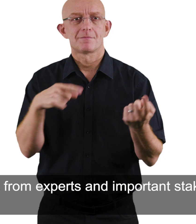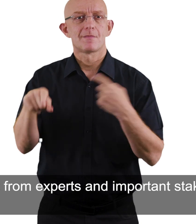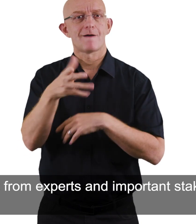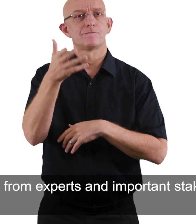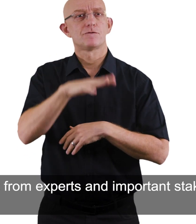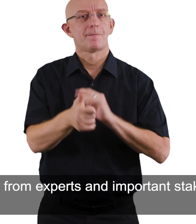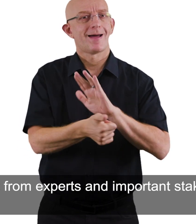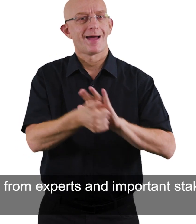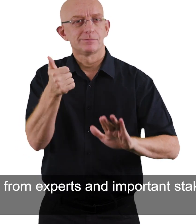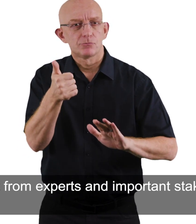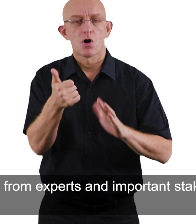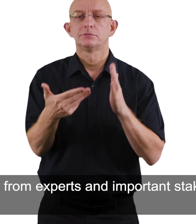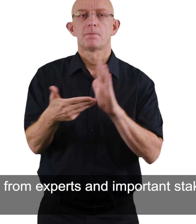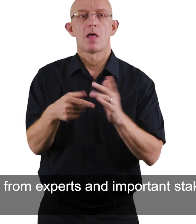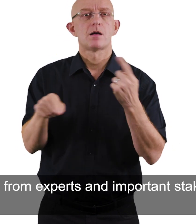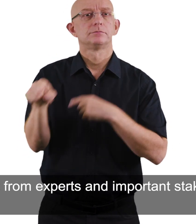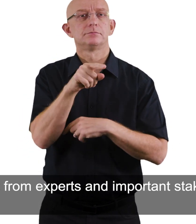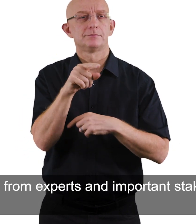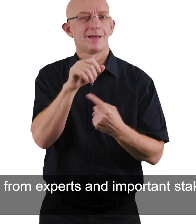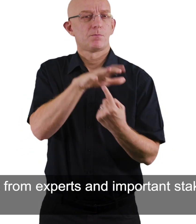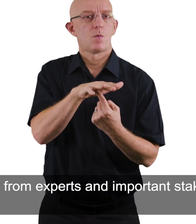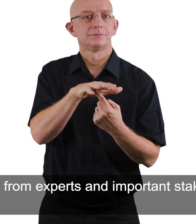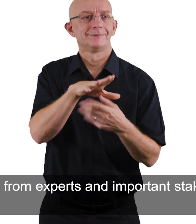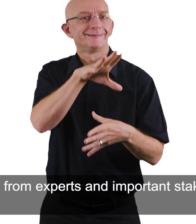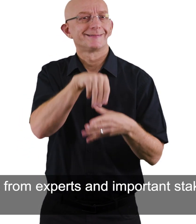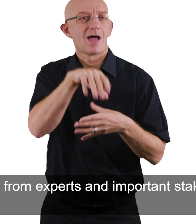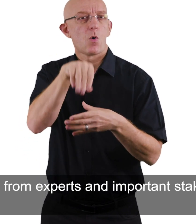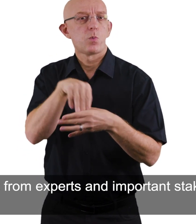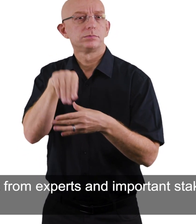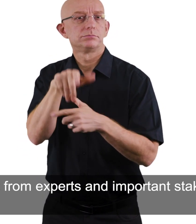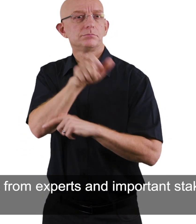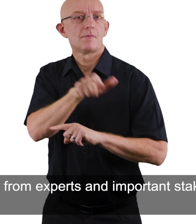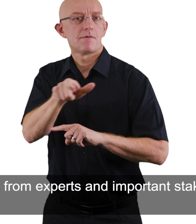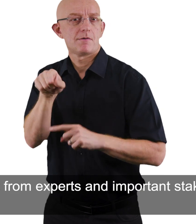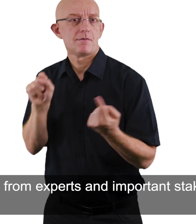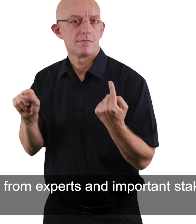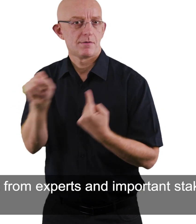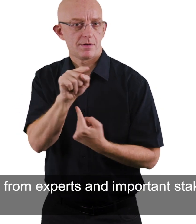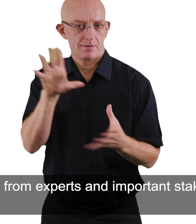and feedback from experts and important stakeholders.